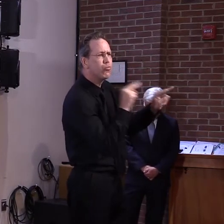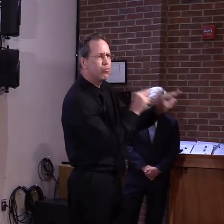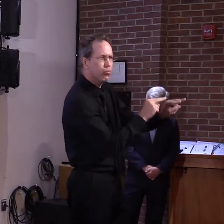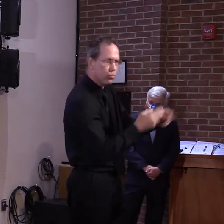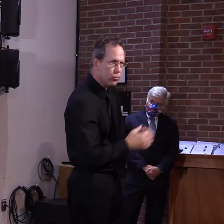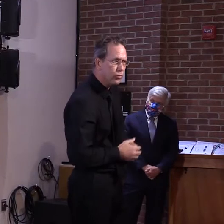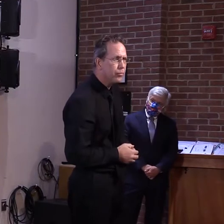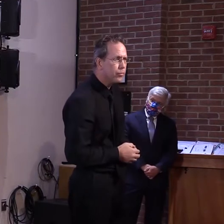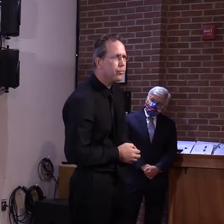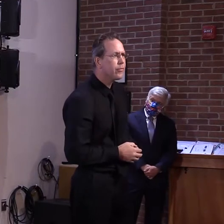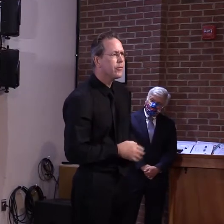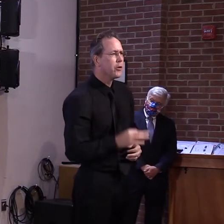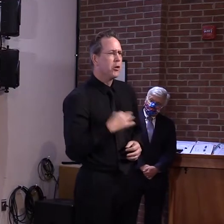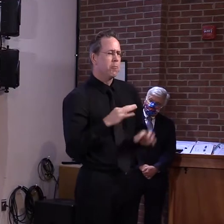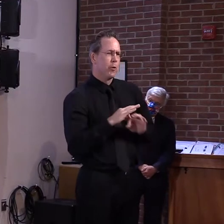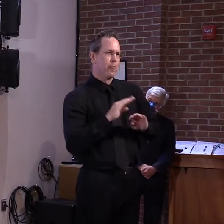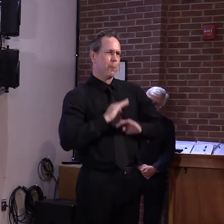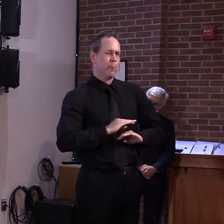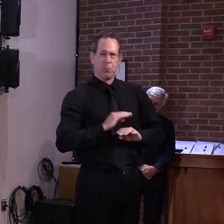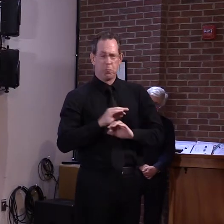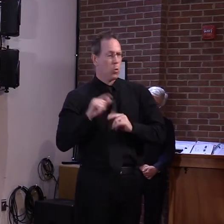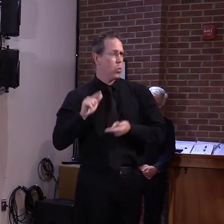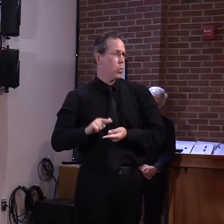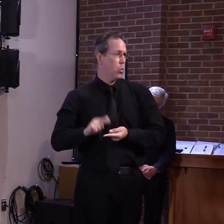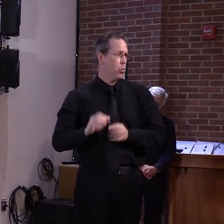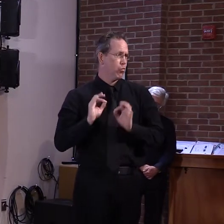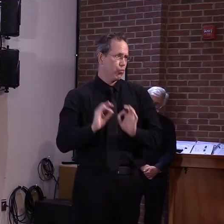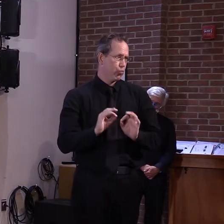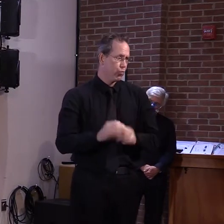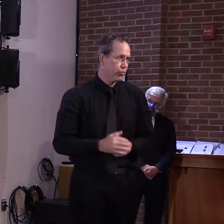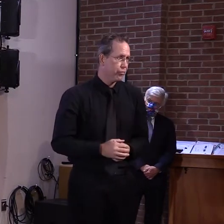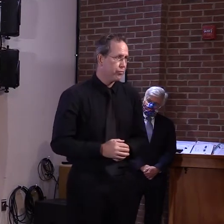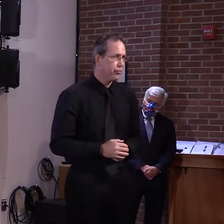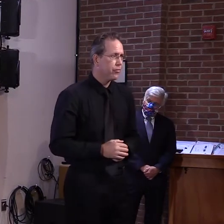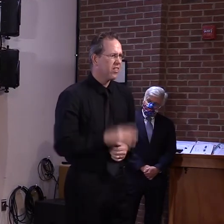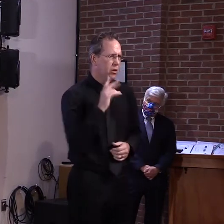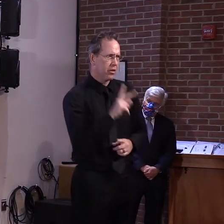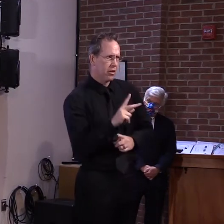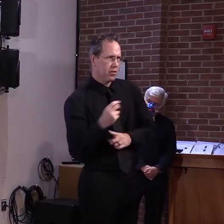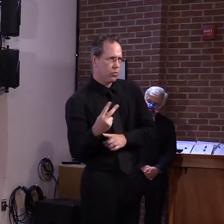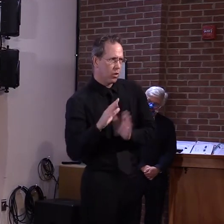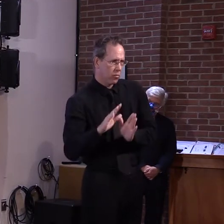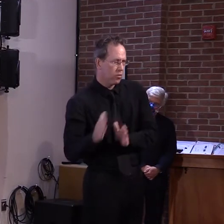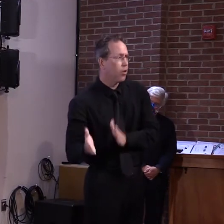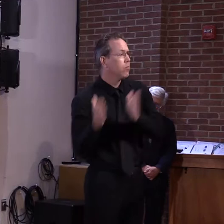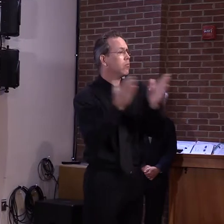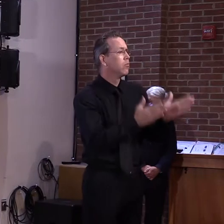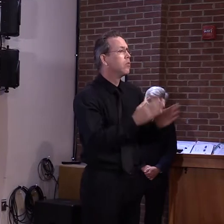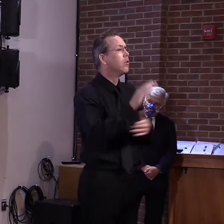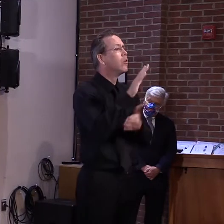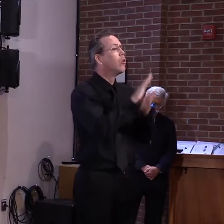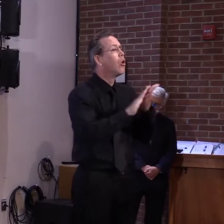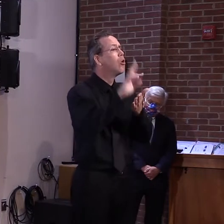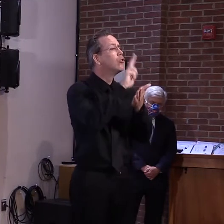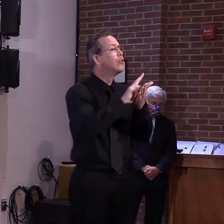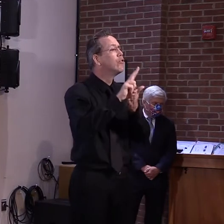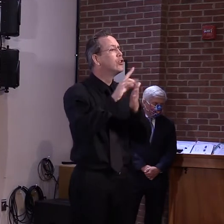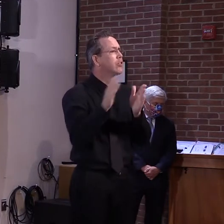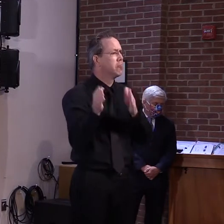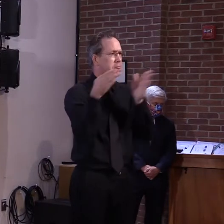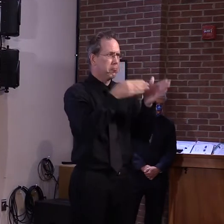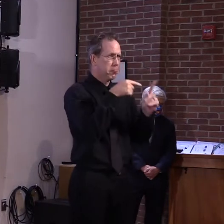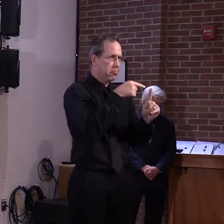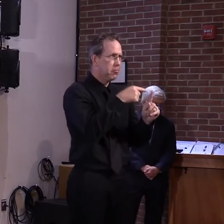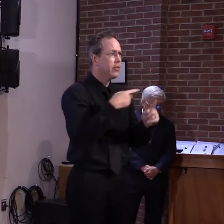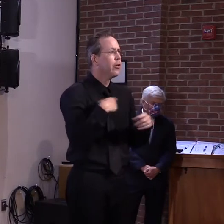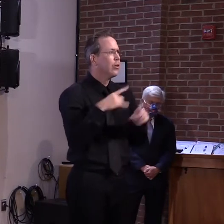factoring in the K through 12 restart. Turning to higher education, we talked about last week how many students are coming back to Vermont,